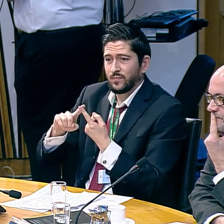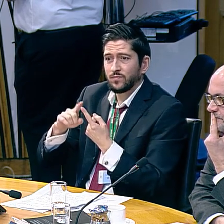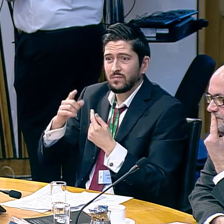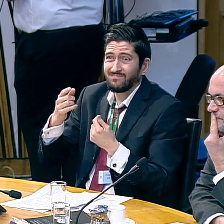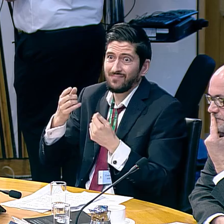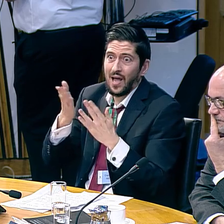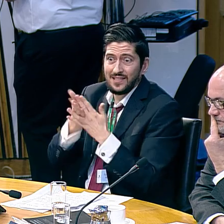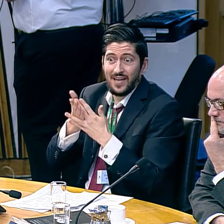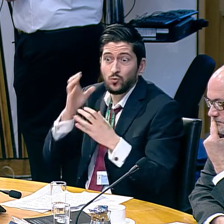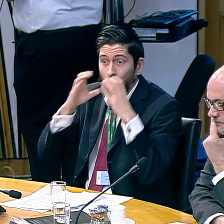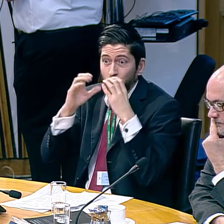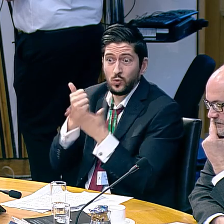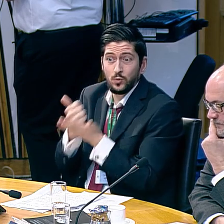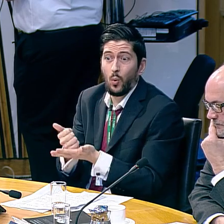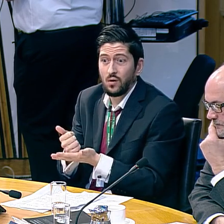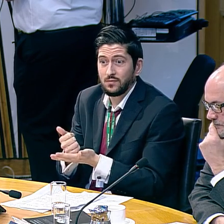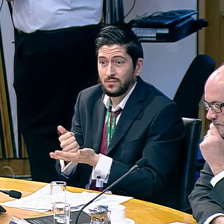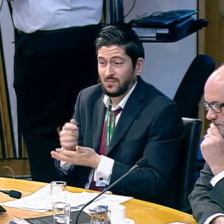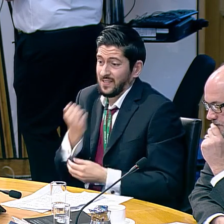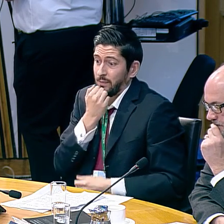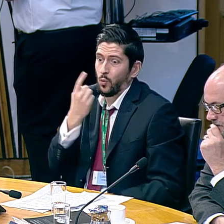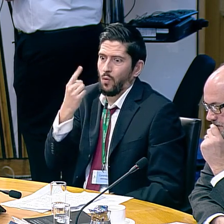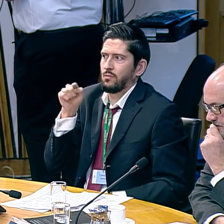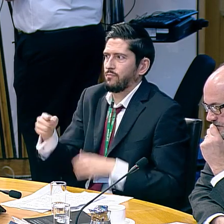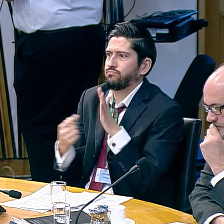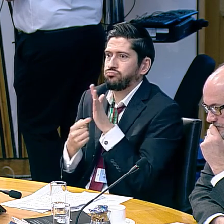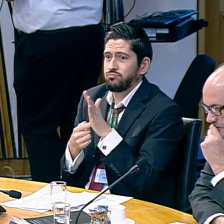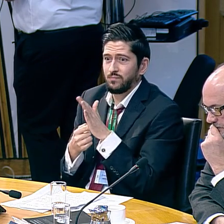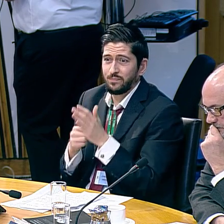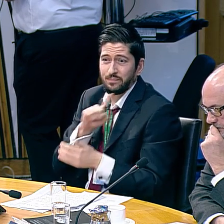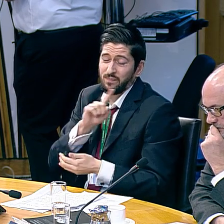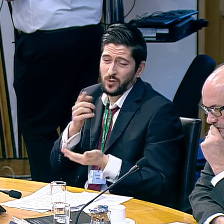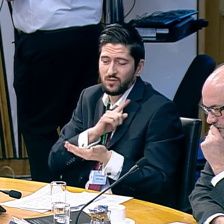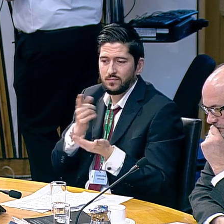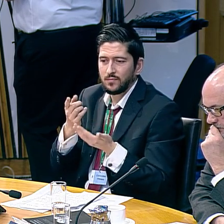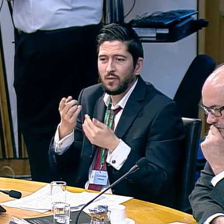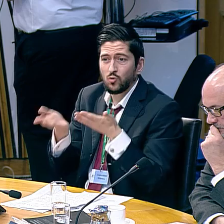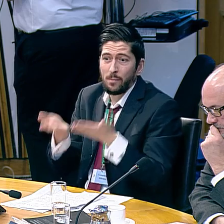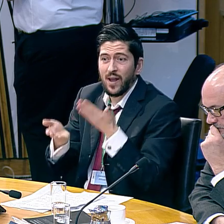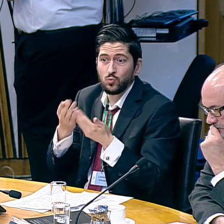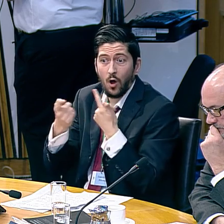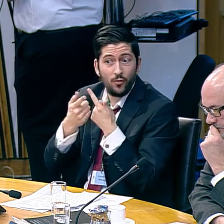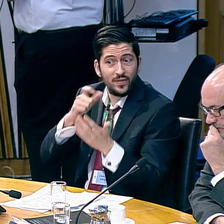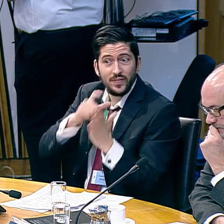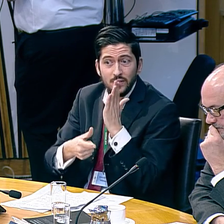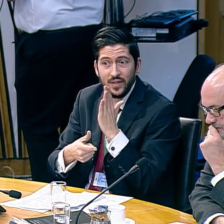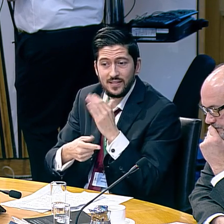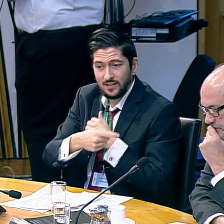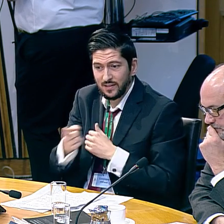help is for access to communication support. That is the number one issue for deaf students. Because compared to